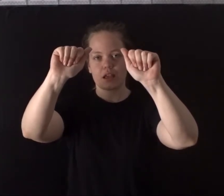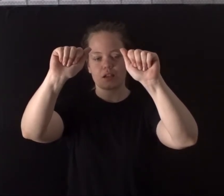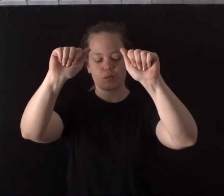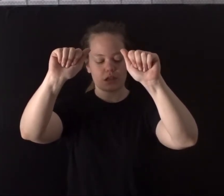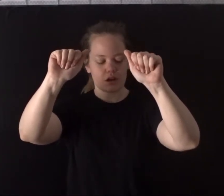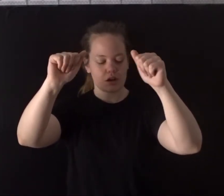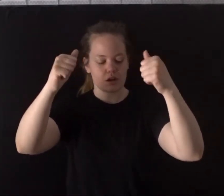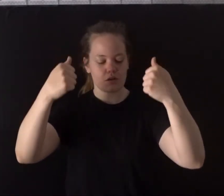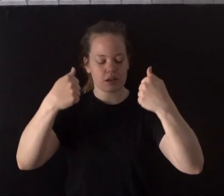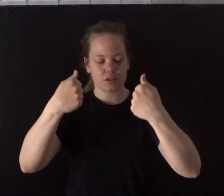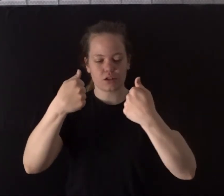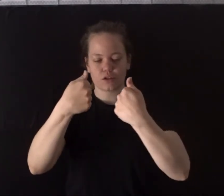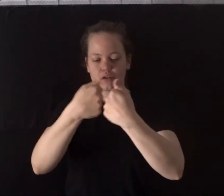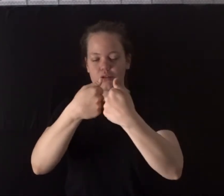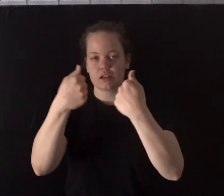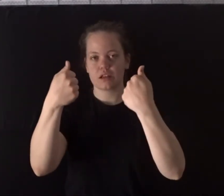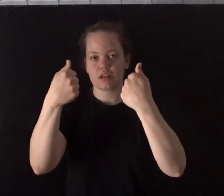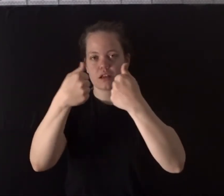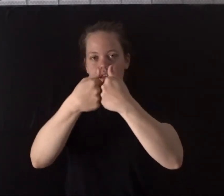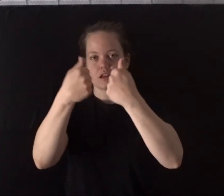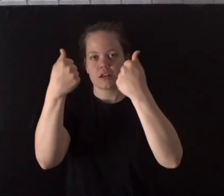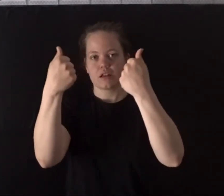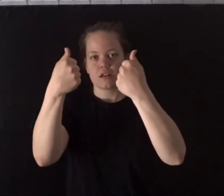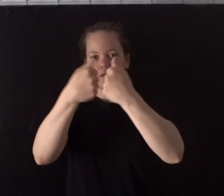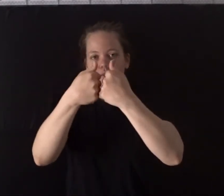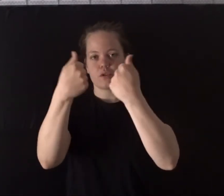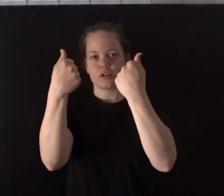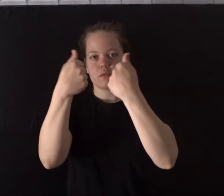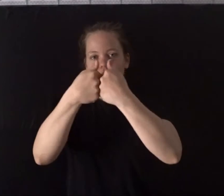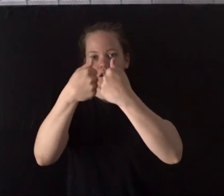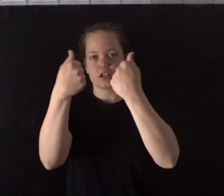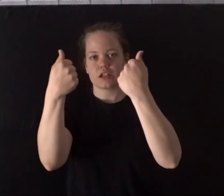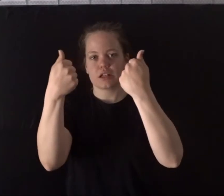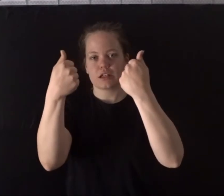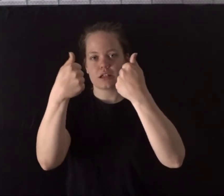And we are going to pretty much